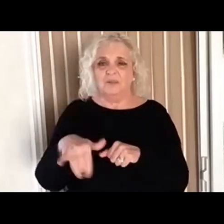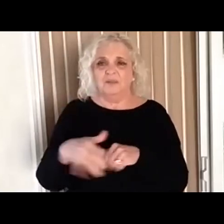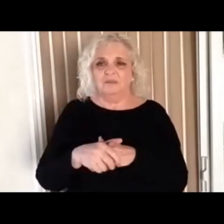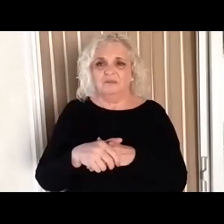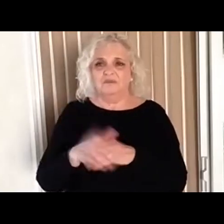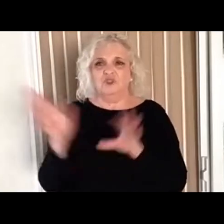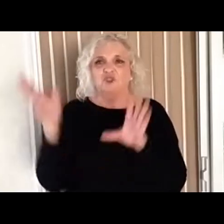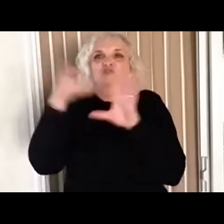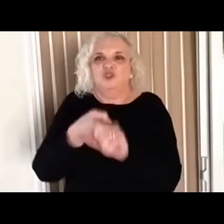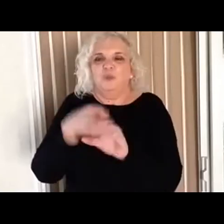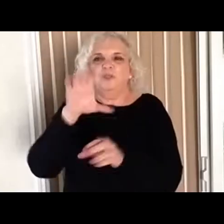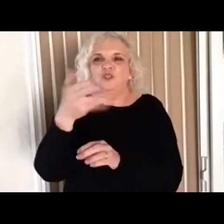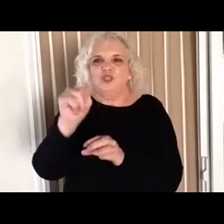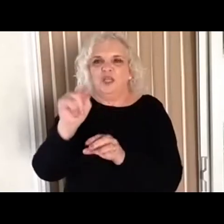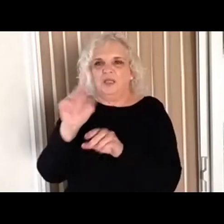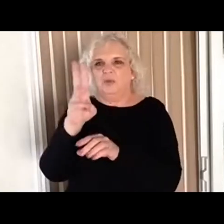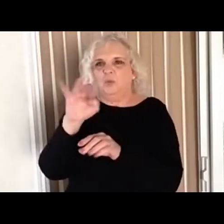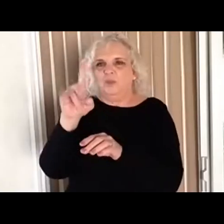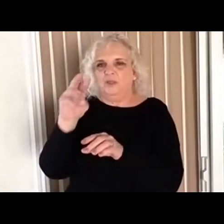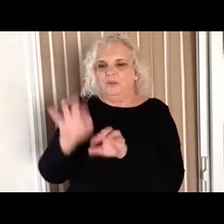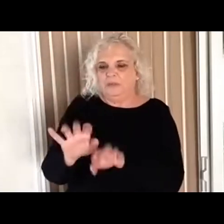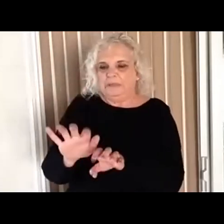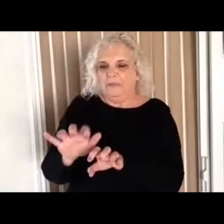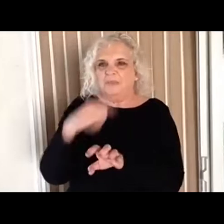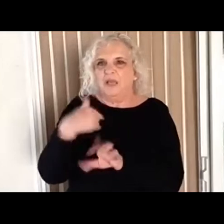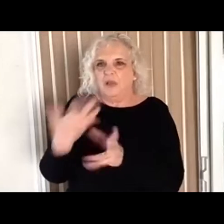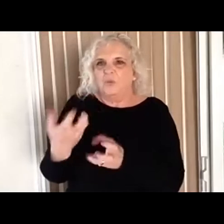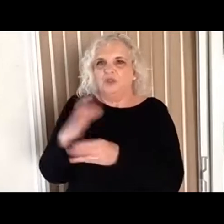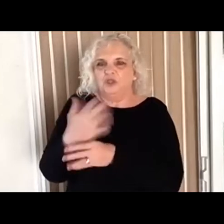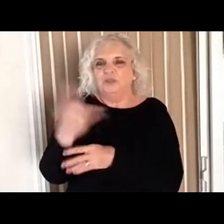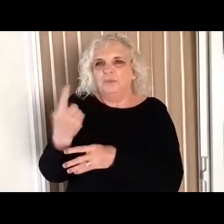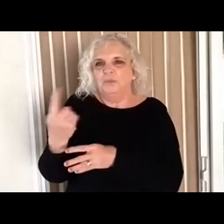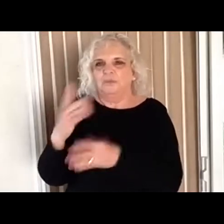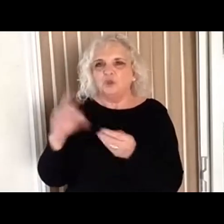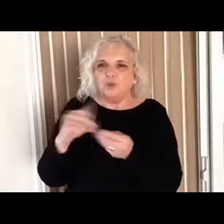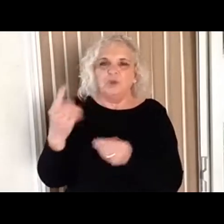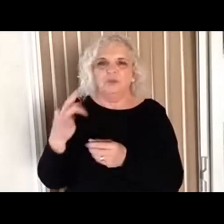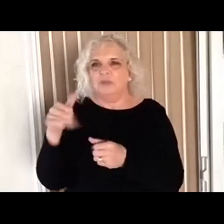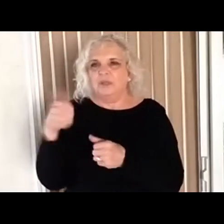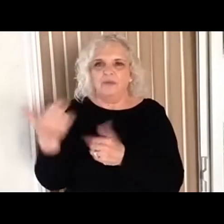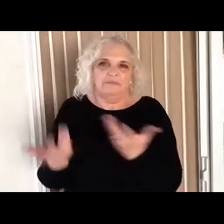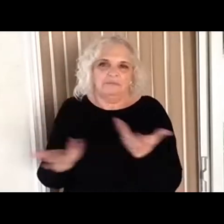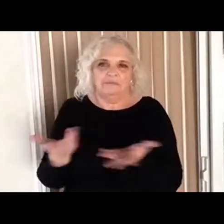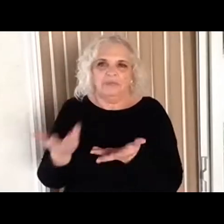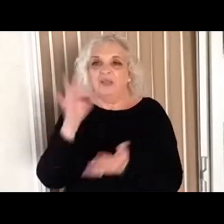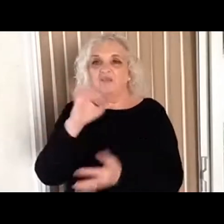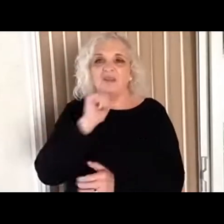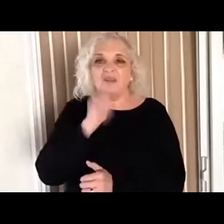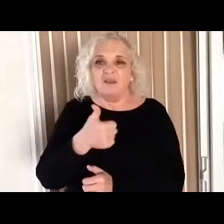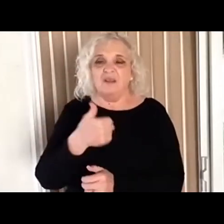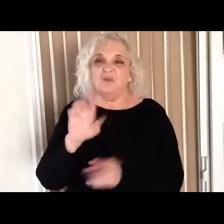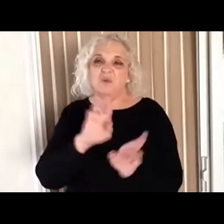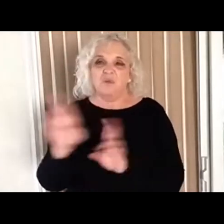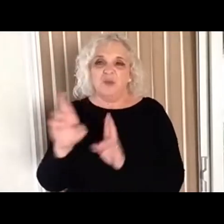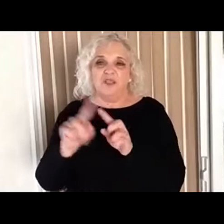Just jump into the chat window and type some, let us know. If not, we're ready to wrap